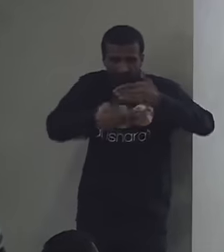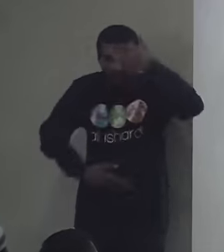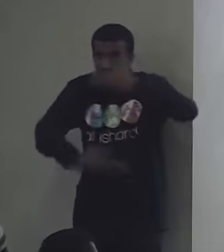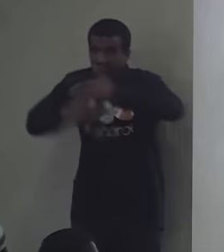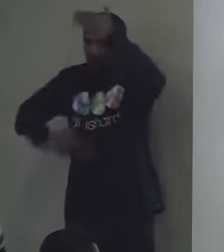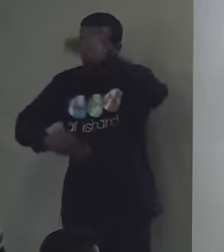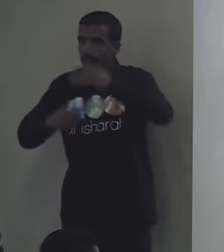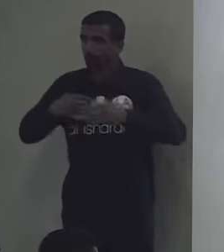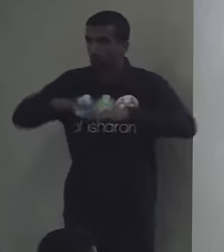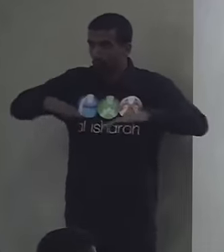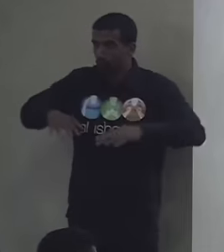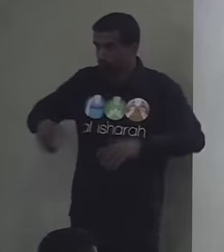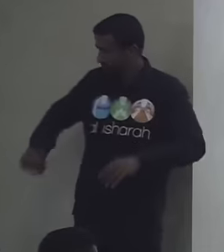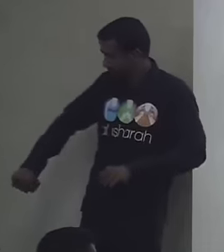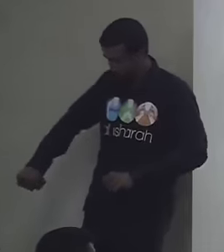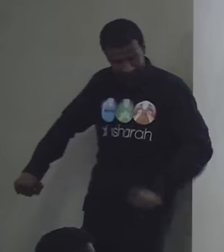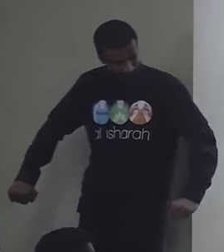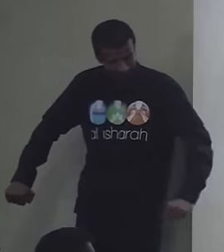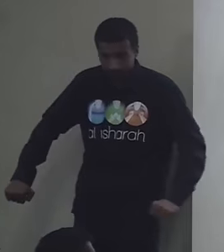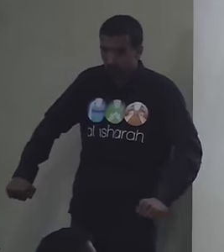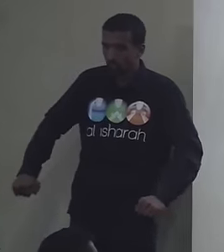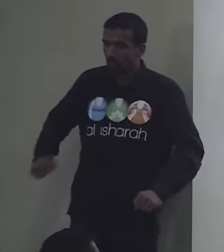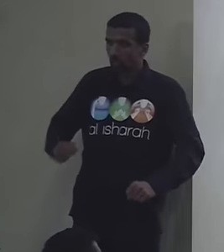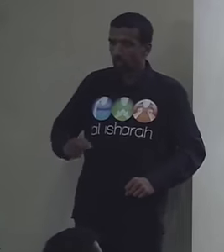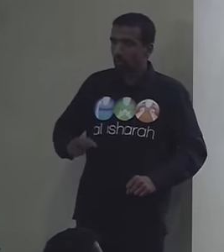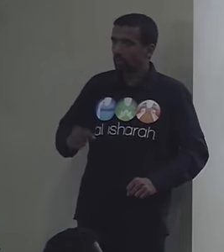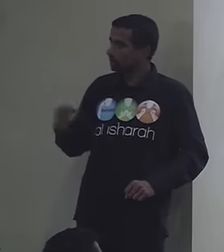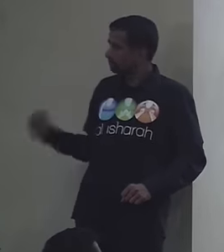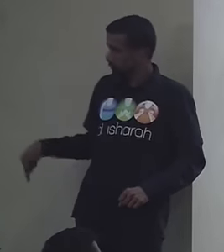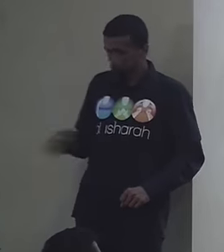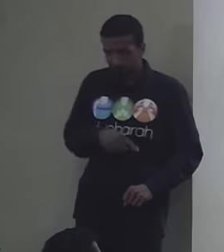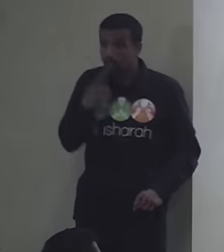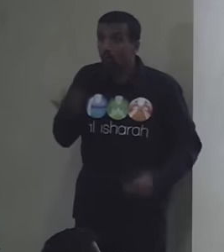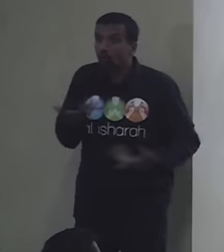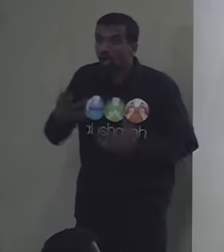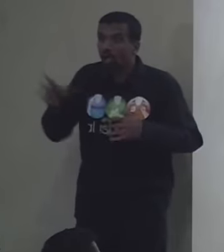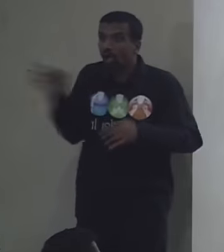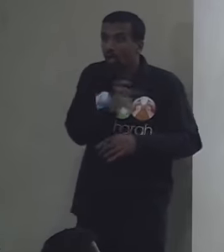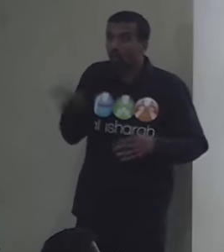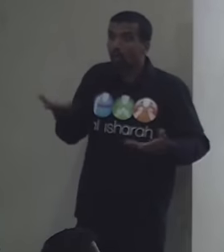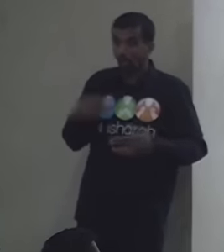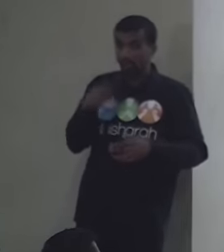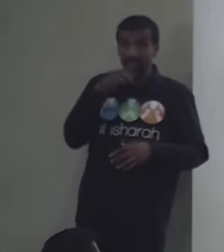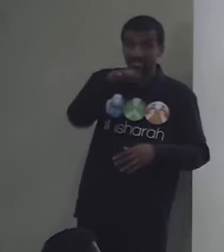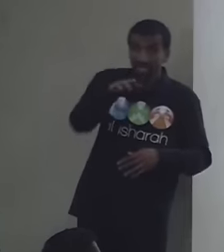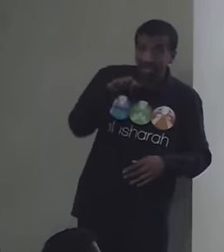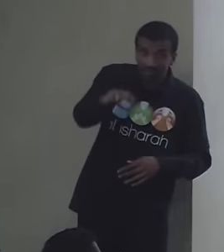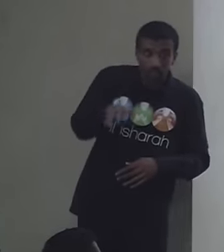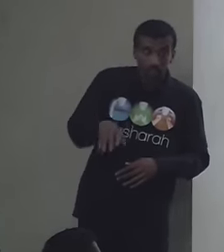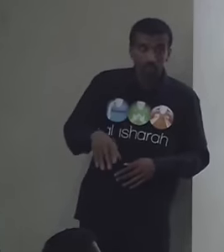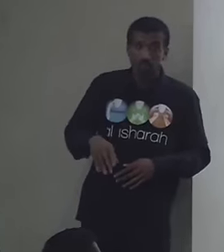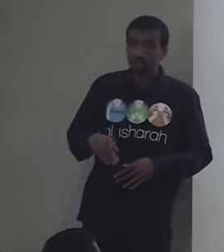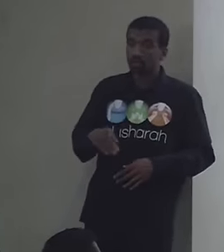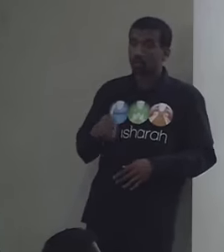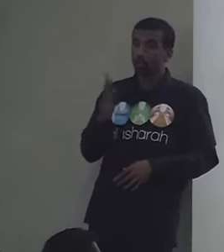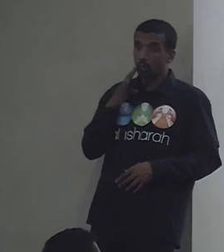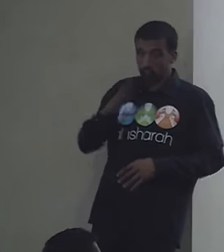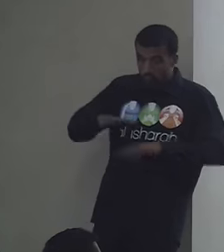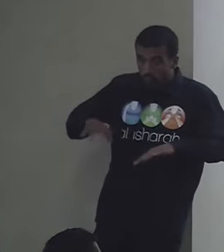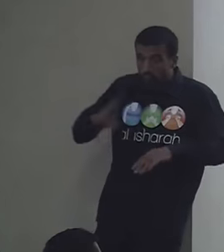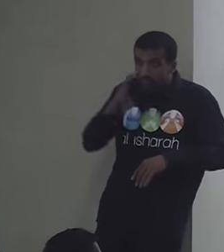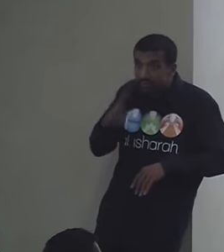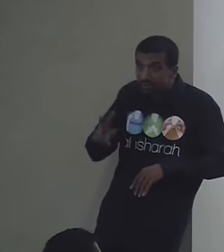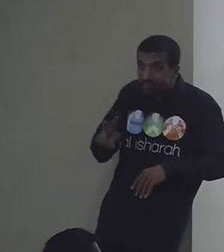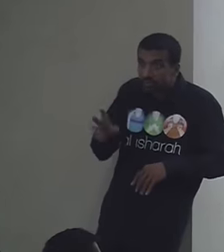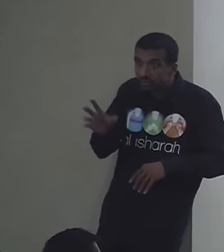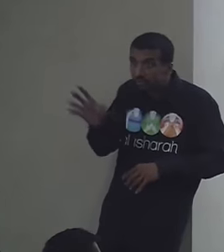secure. Make children walk next to the fence or close to the fence. When they see small prey,